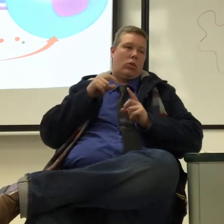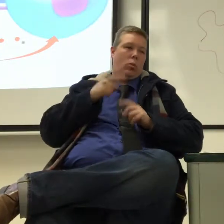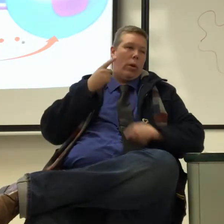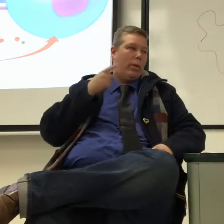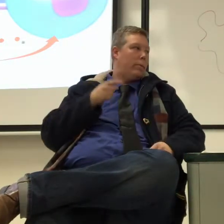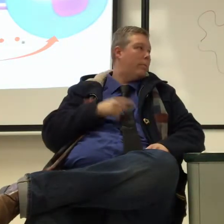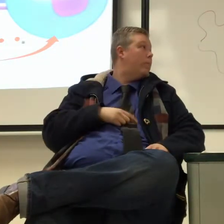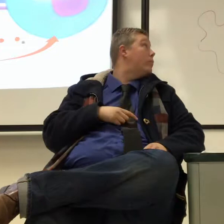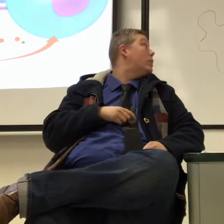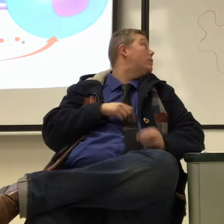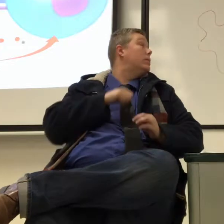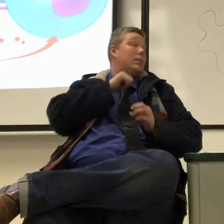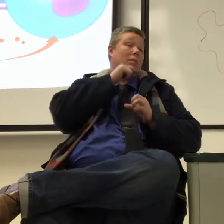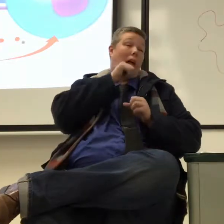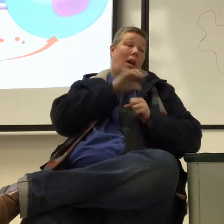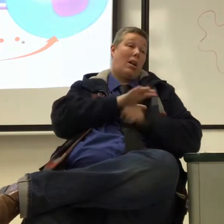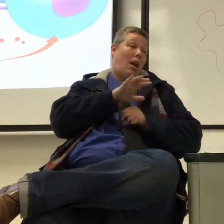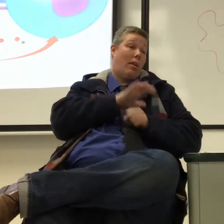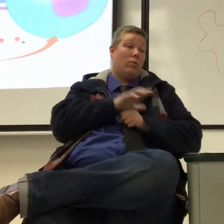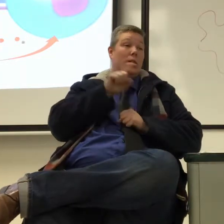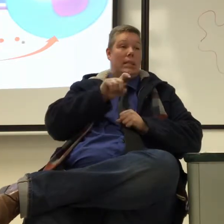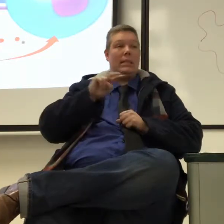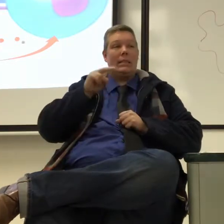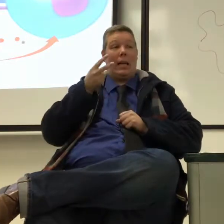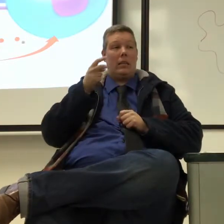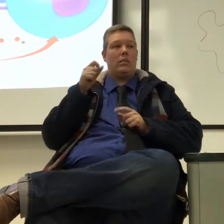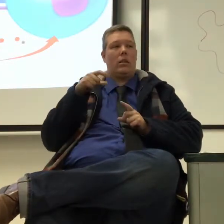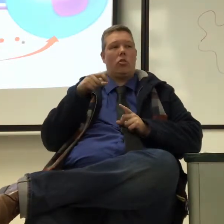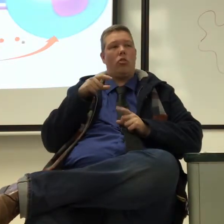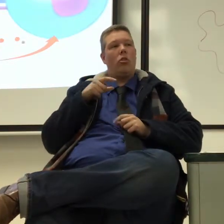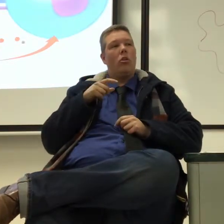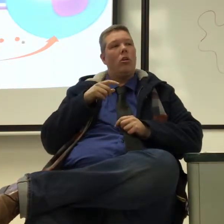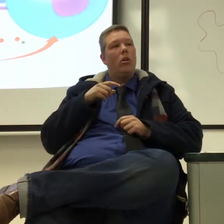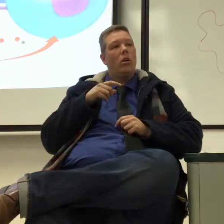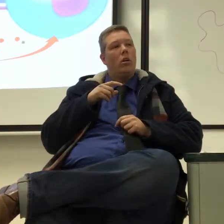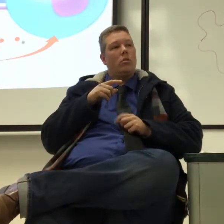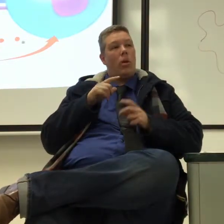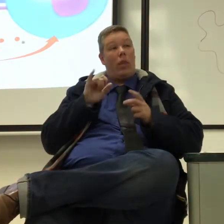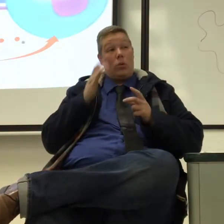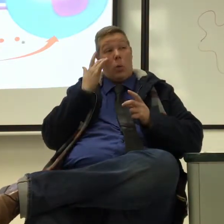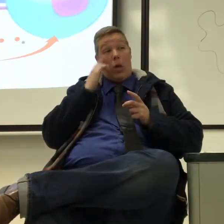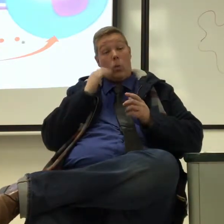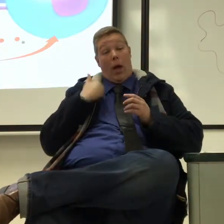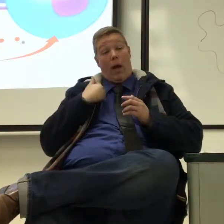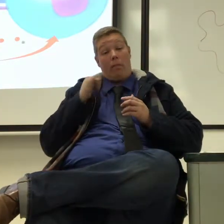But it's not enough. You need a second signal. So that's why you have this